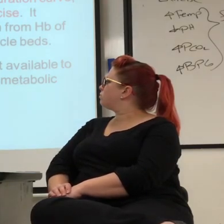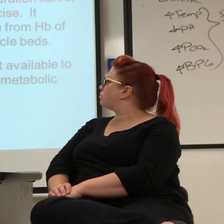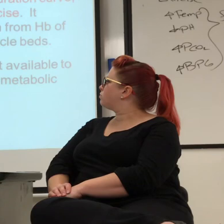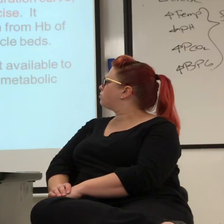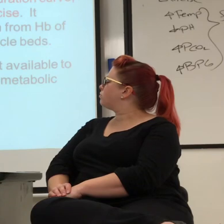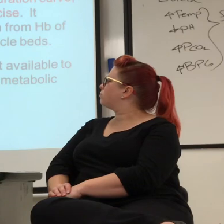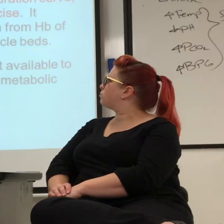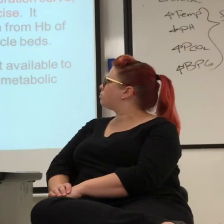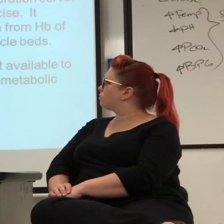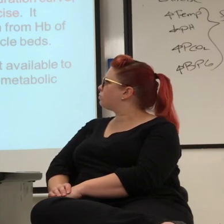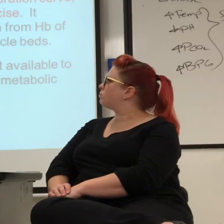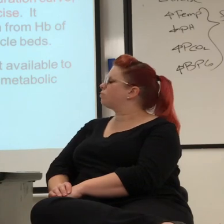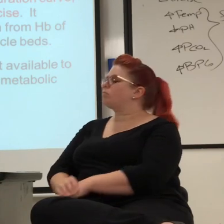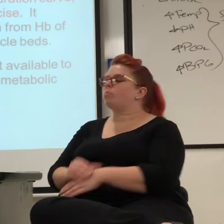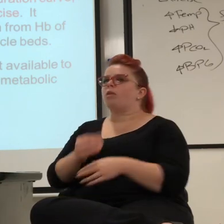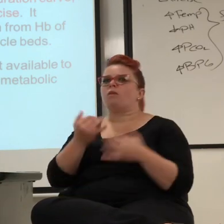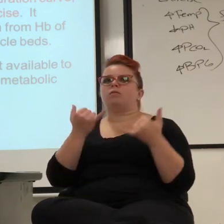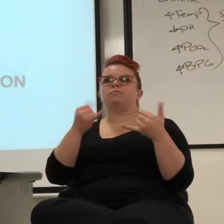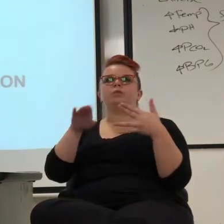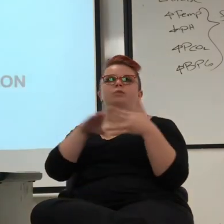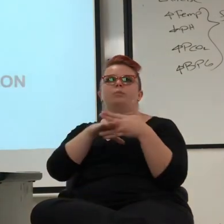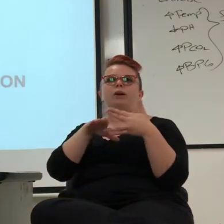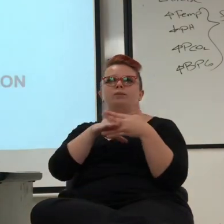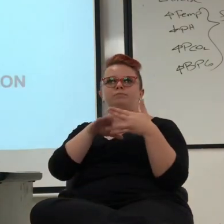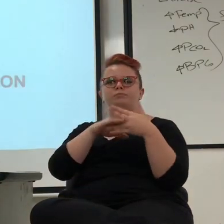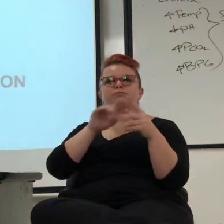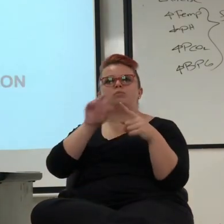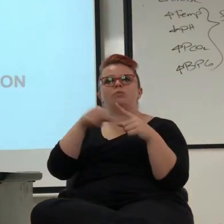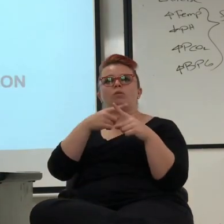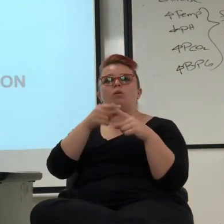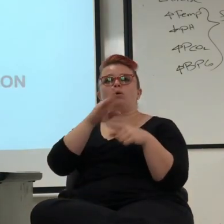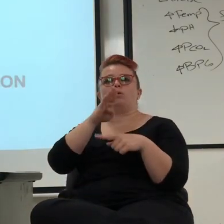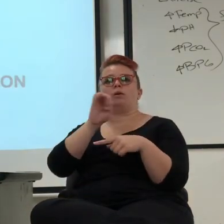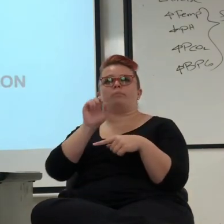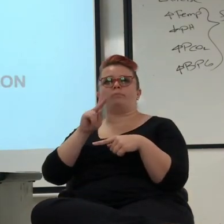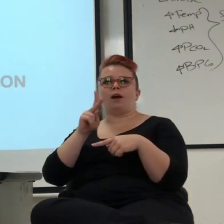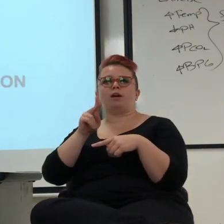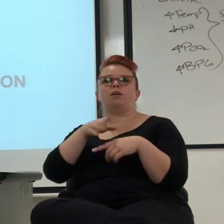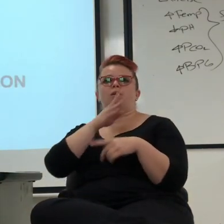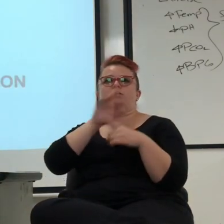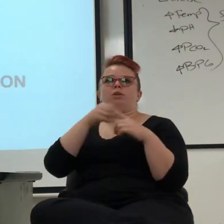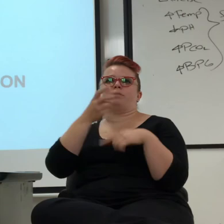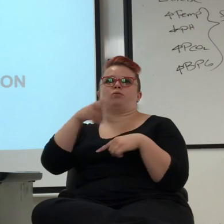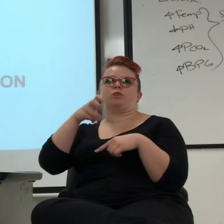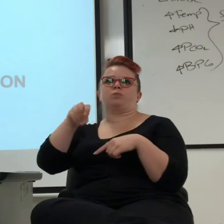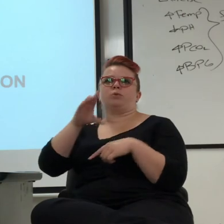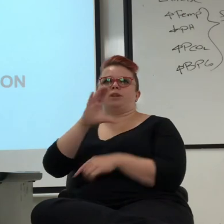metabolic demands. Let's take a break. And when we come back, we'll talk about the transport of CO2.